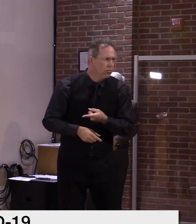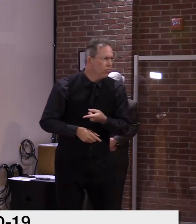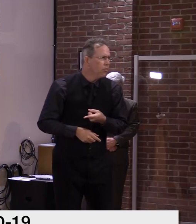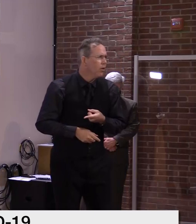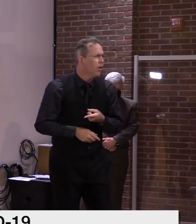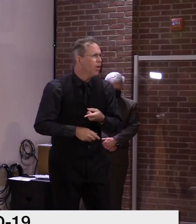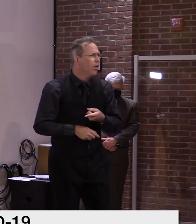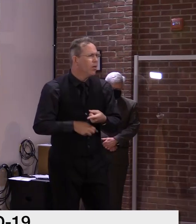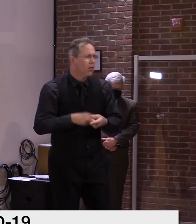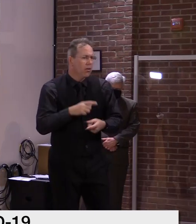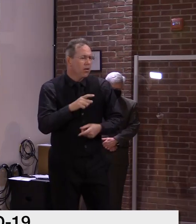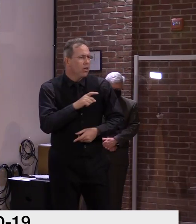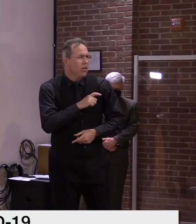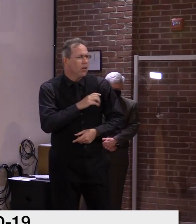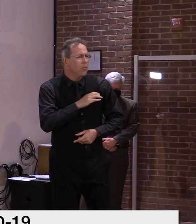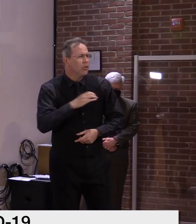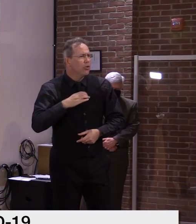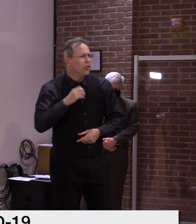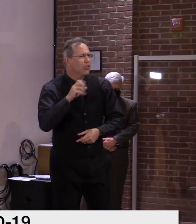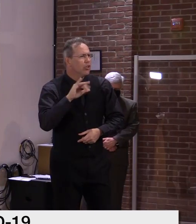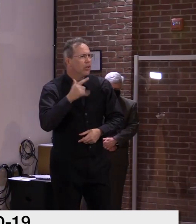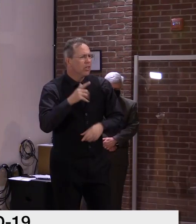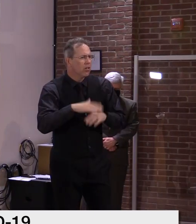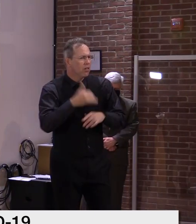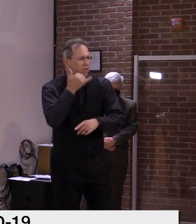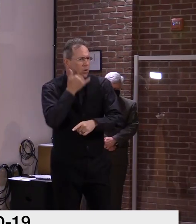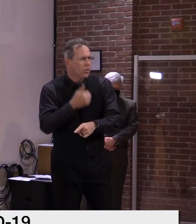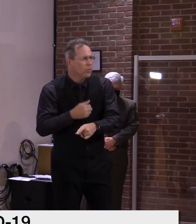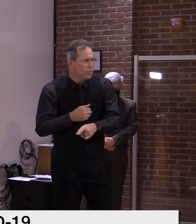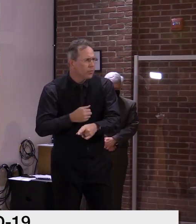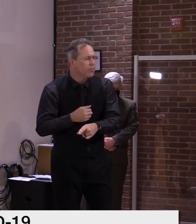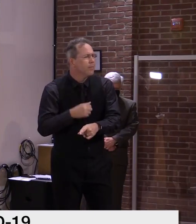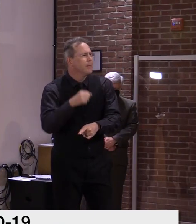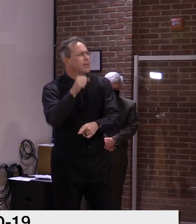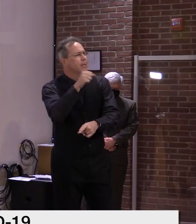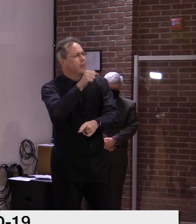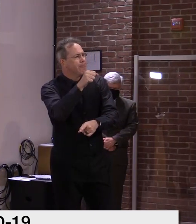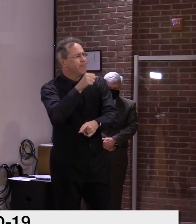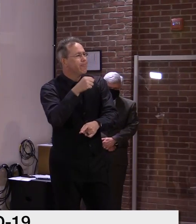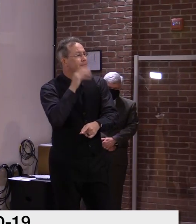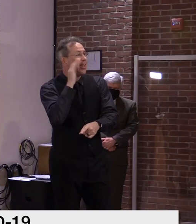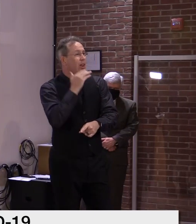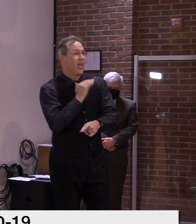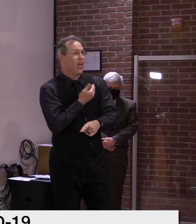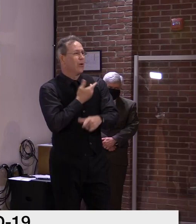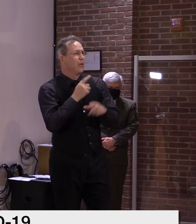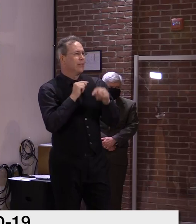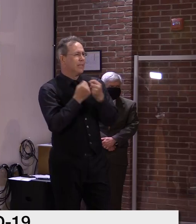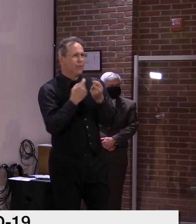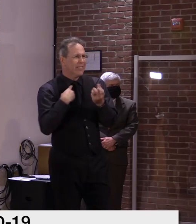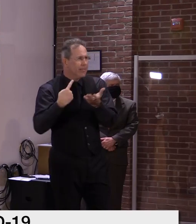I am, Governor. Greg, I know our team is engaged with you on answering that question.